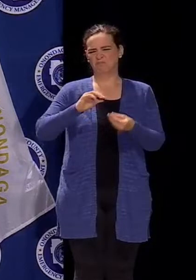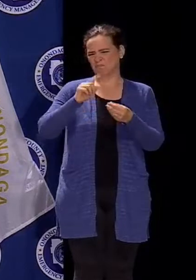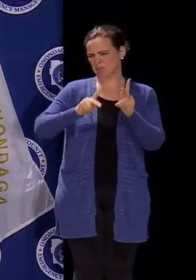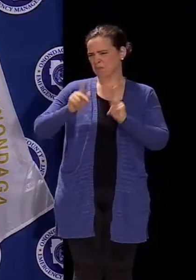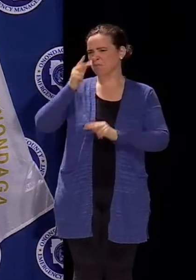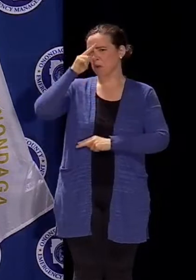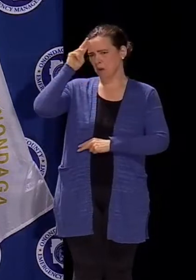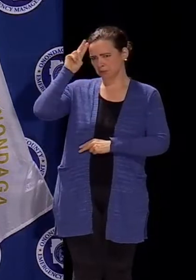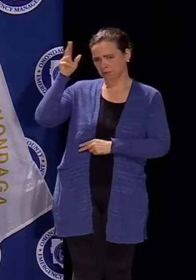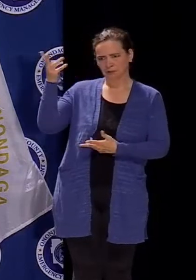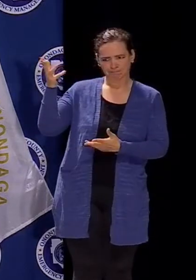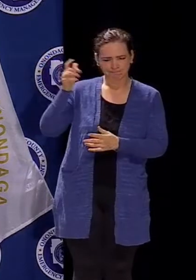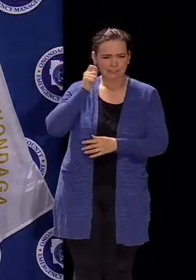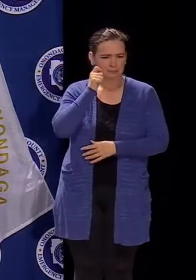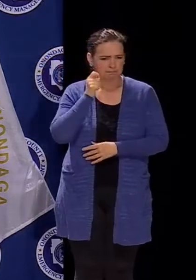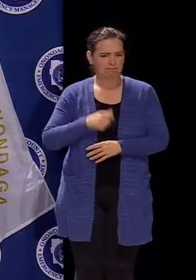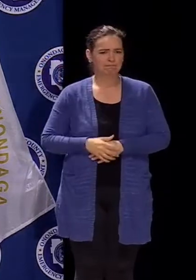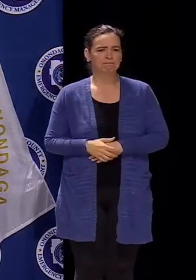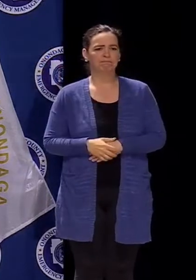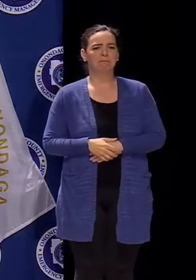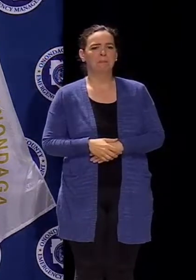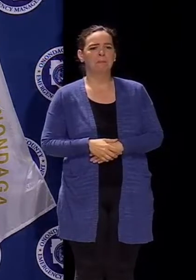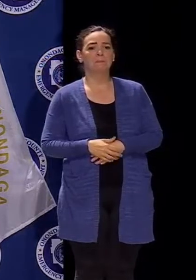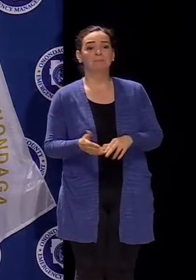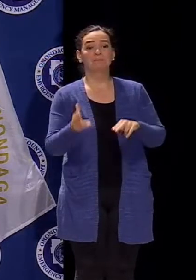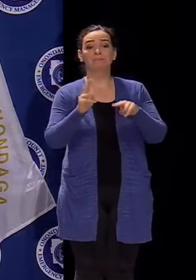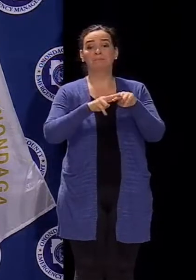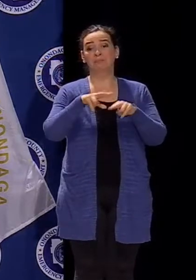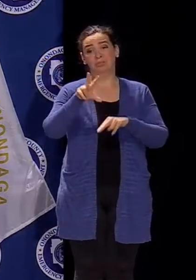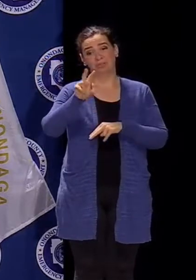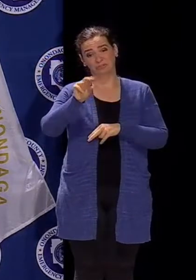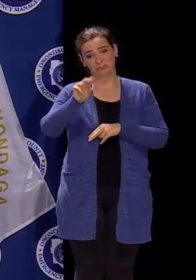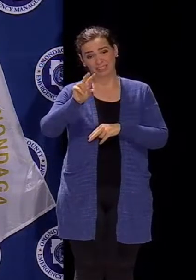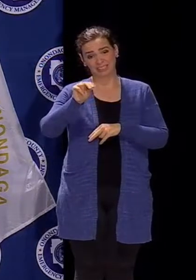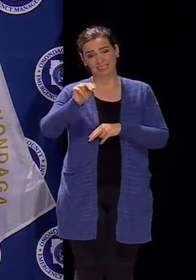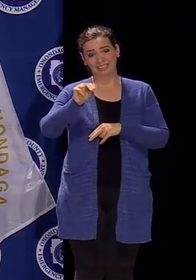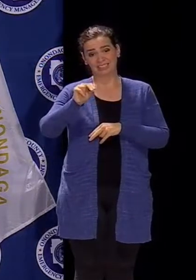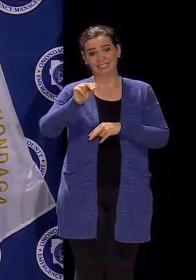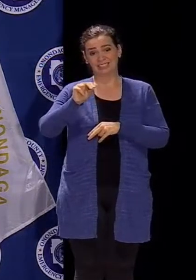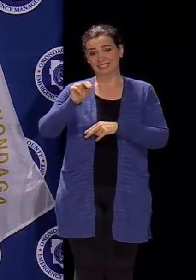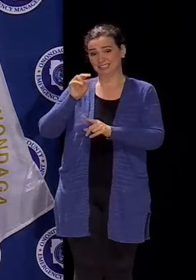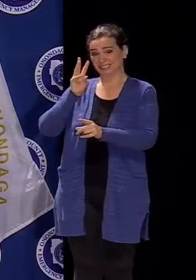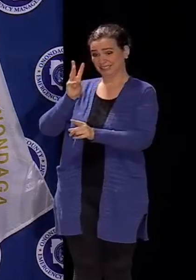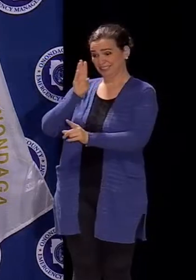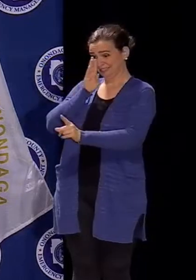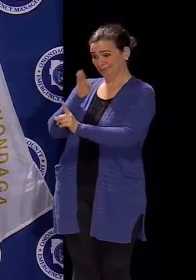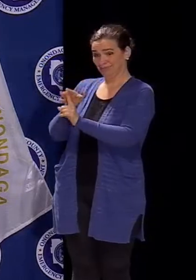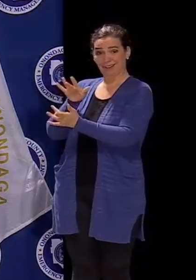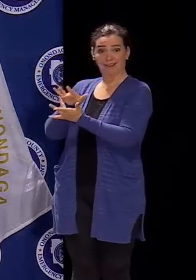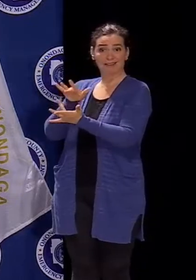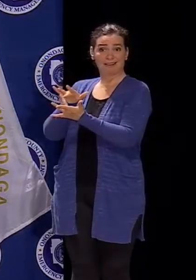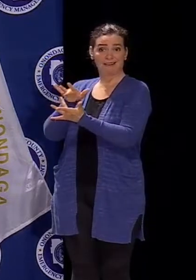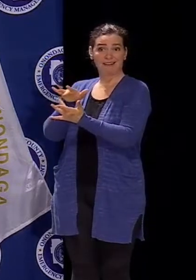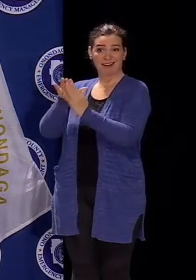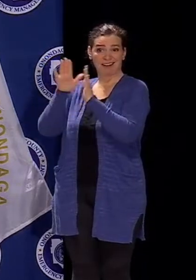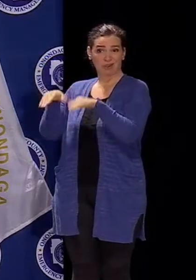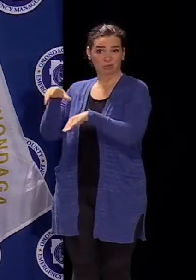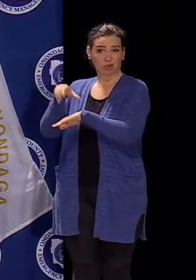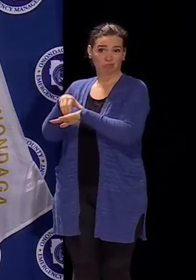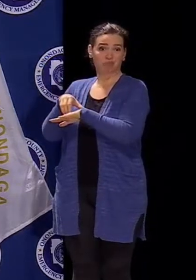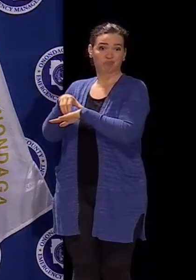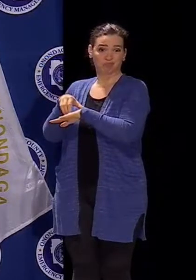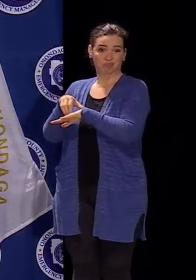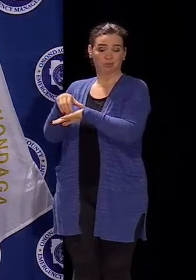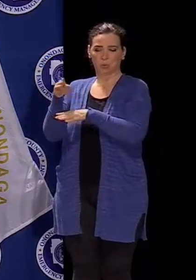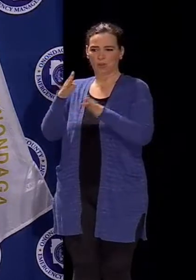day. Let's look at who they are. 6 of them are household contacts of previously confirmed cases. These are individuals